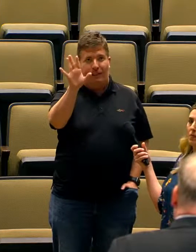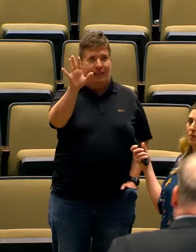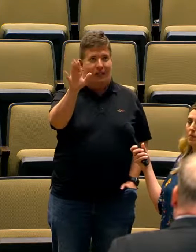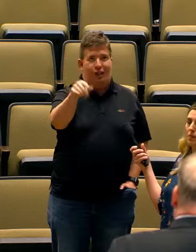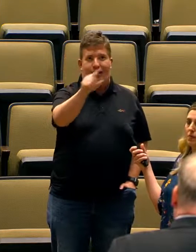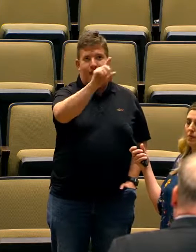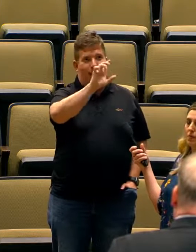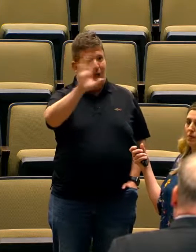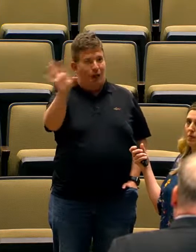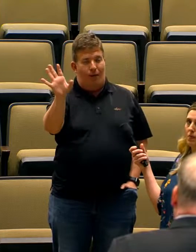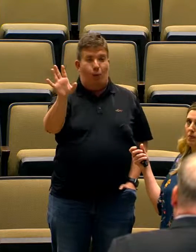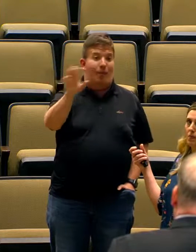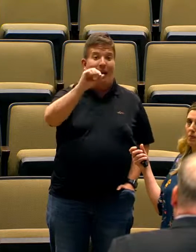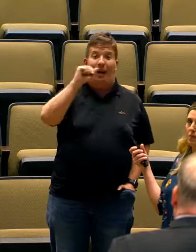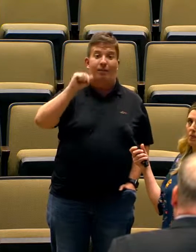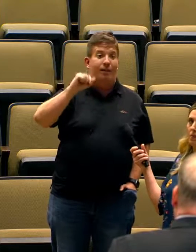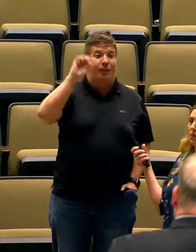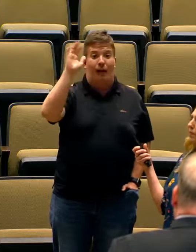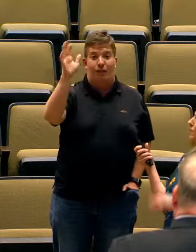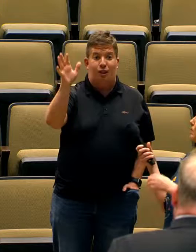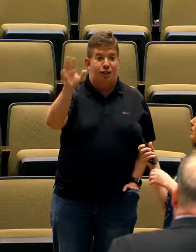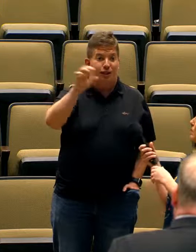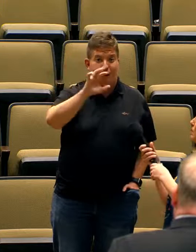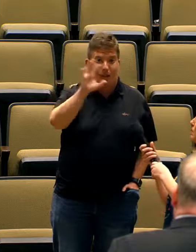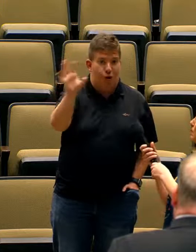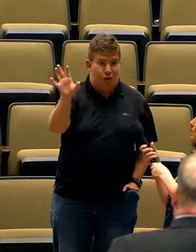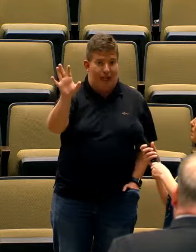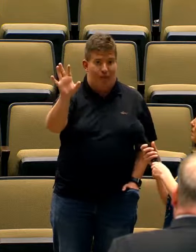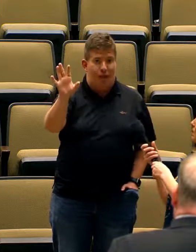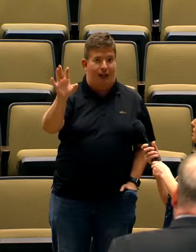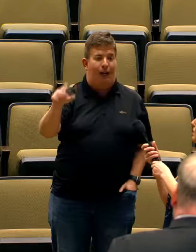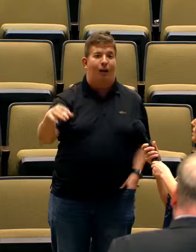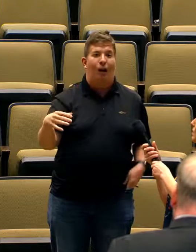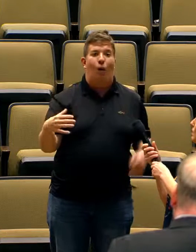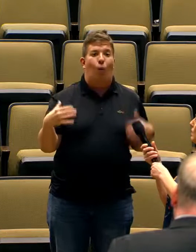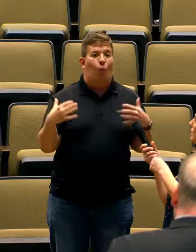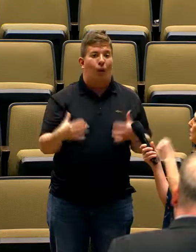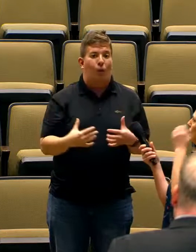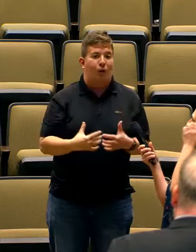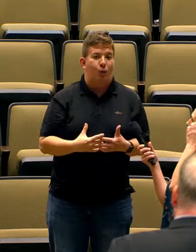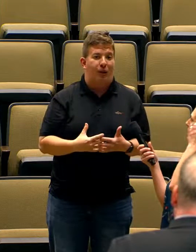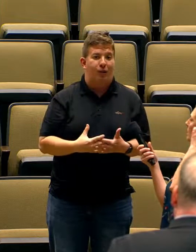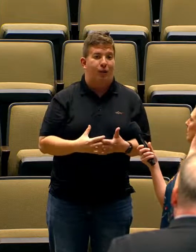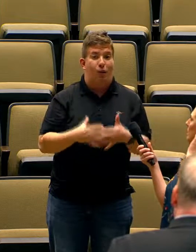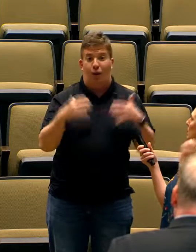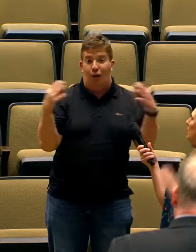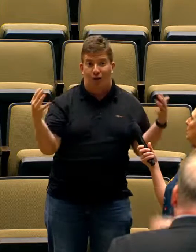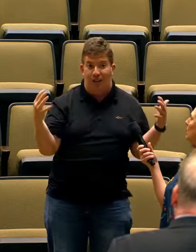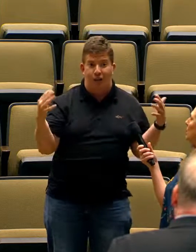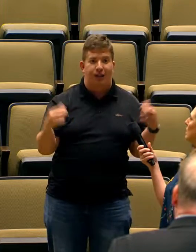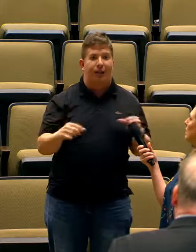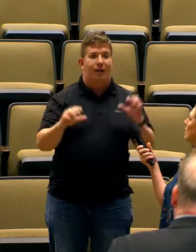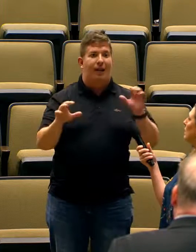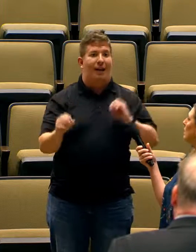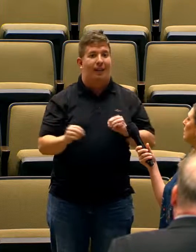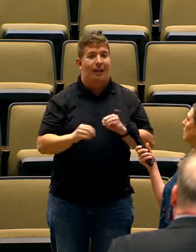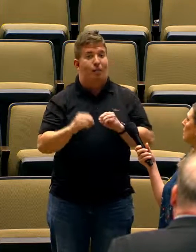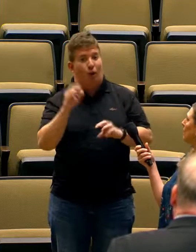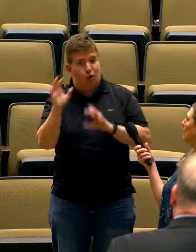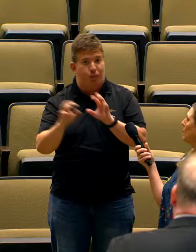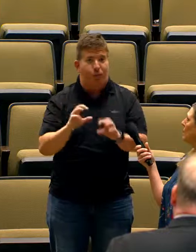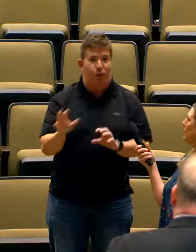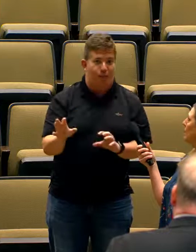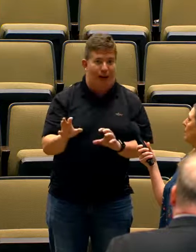have presentations, and then we might have the option of closed captioning. Mm-hmm. What are we doing? What are your vision of